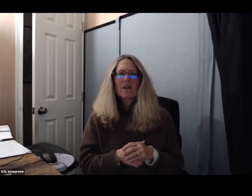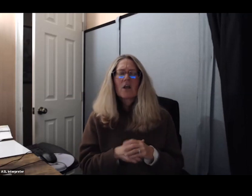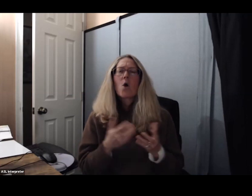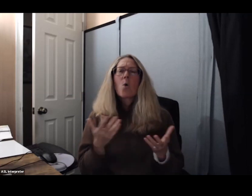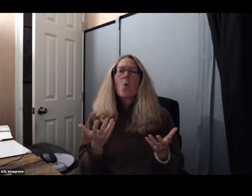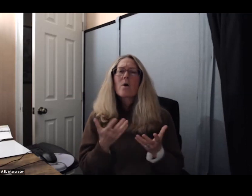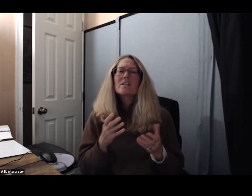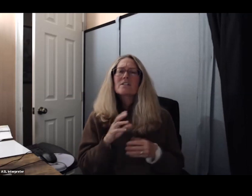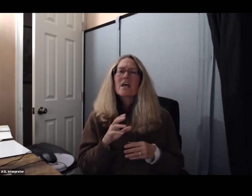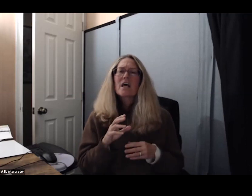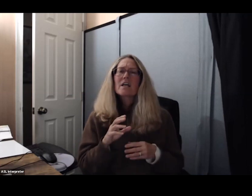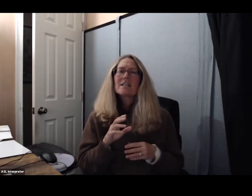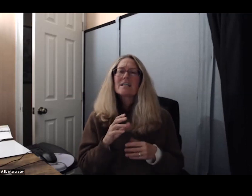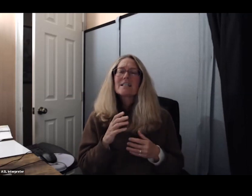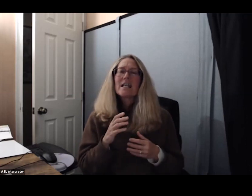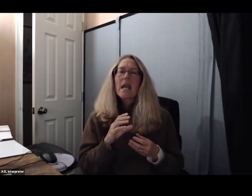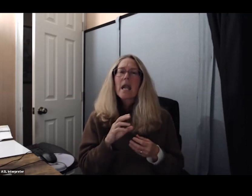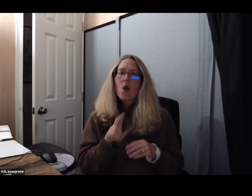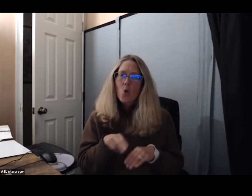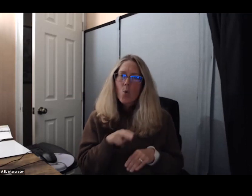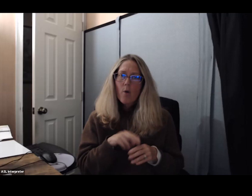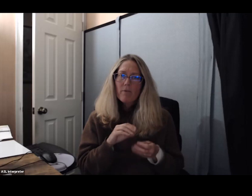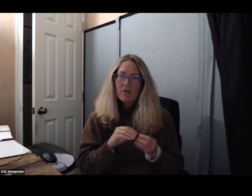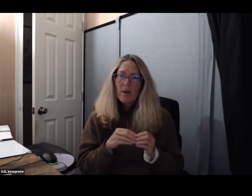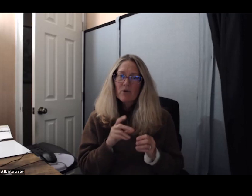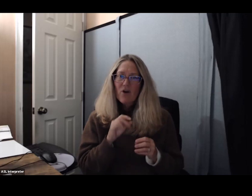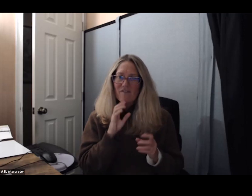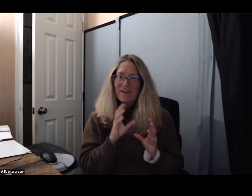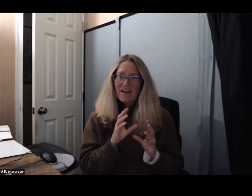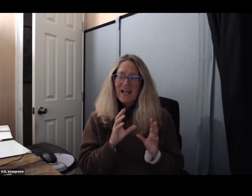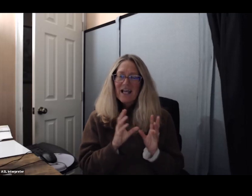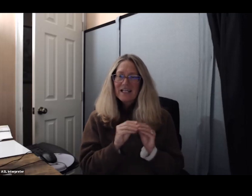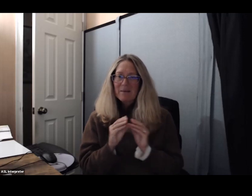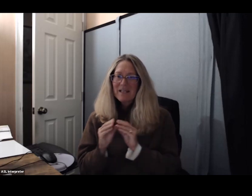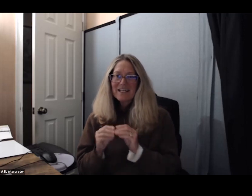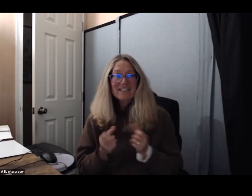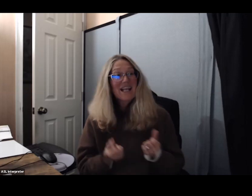What's the normal number of committees? However much time you have.